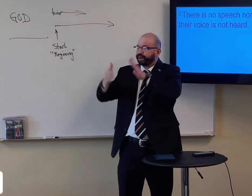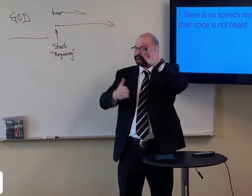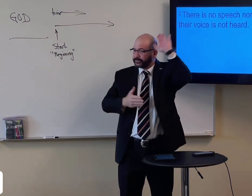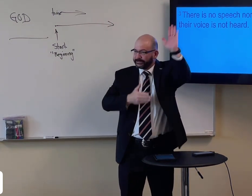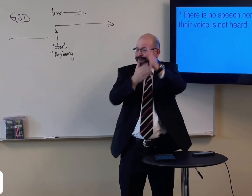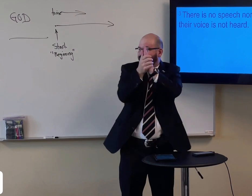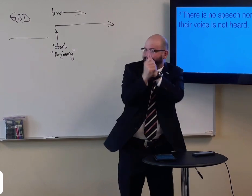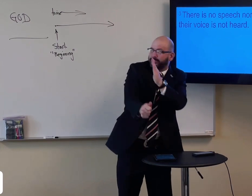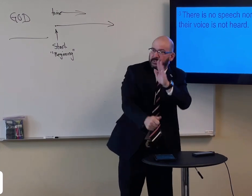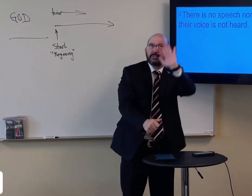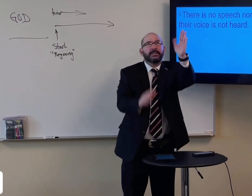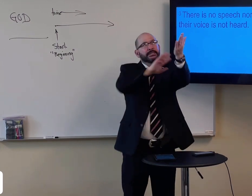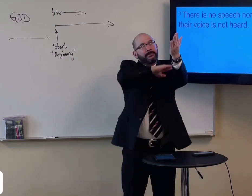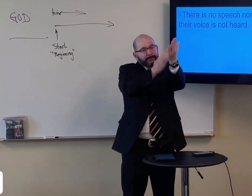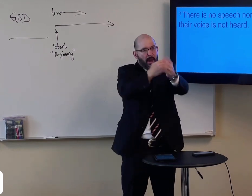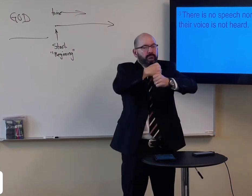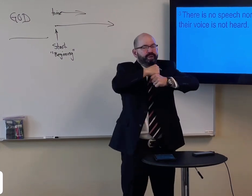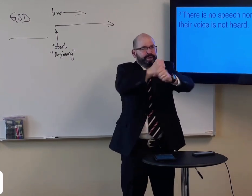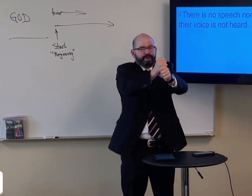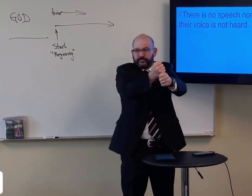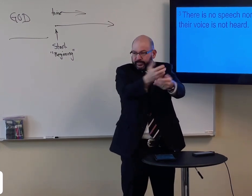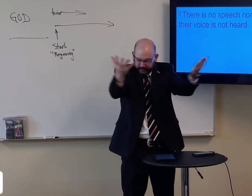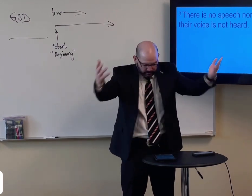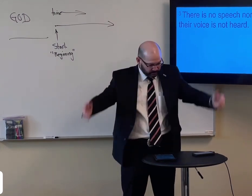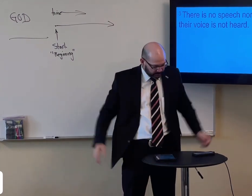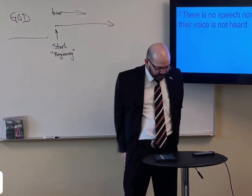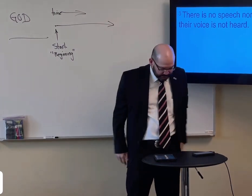It testifies of God's. He's a skilled, powerful creator.